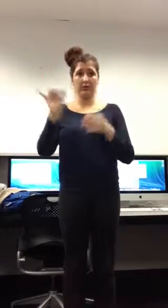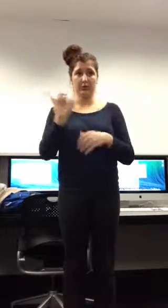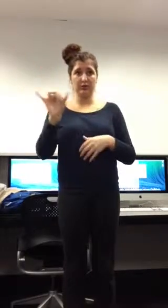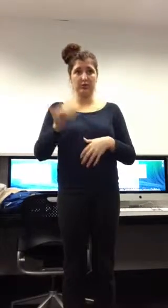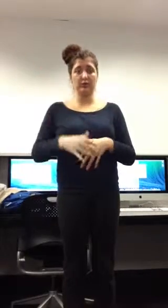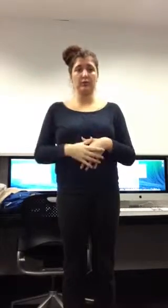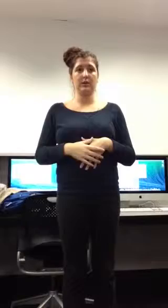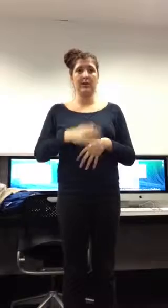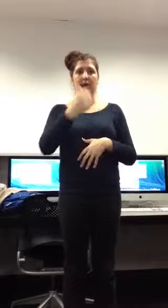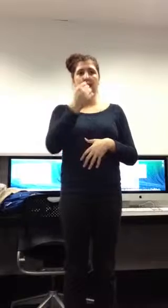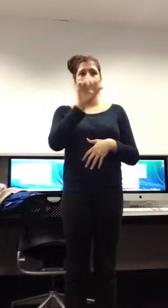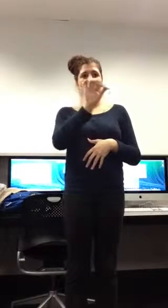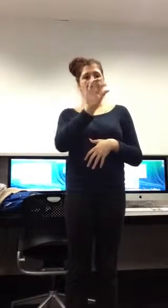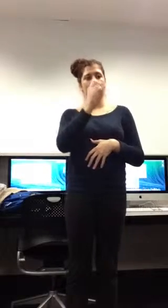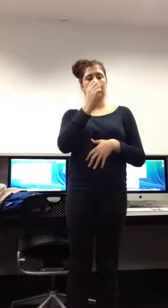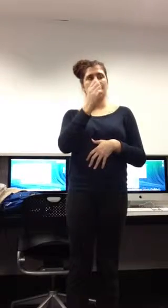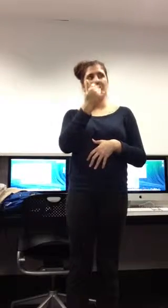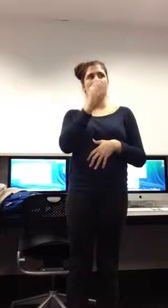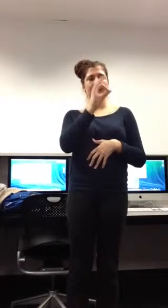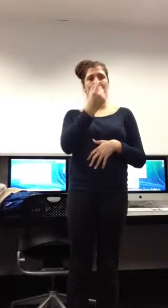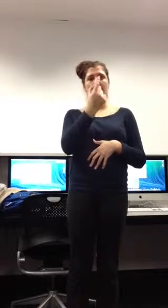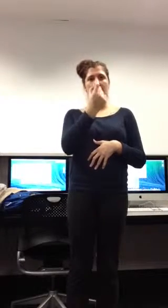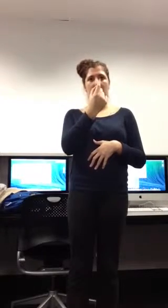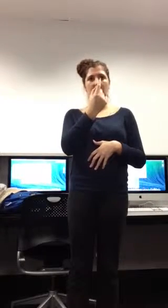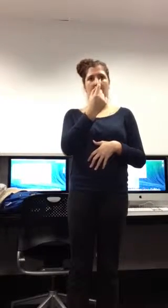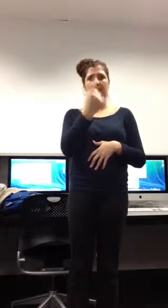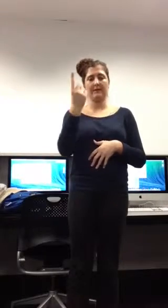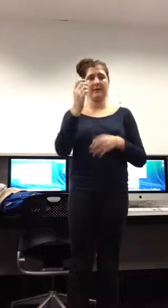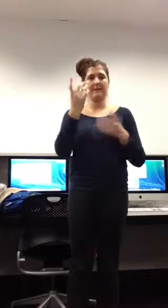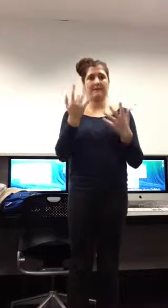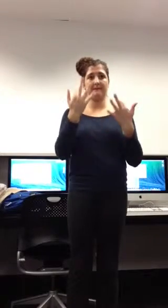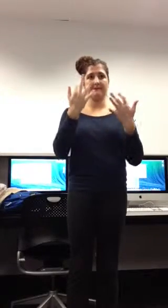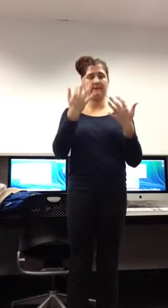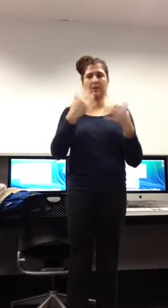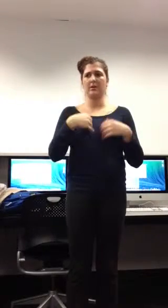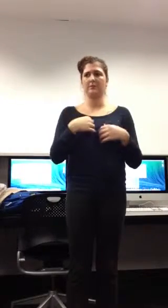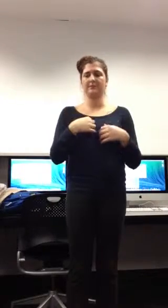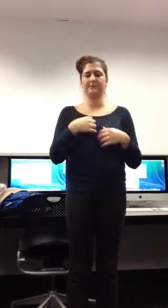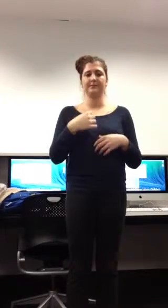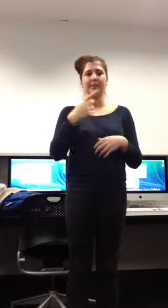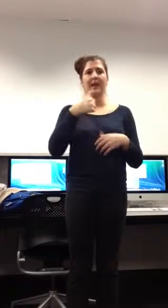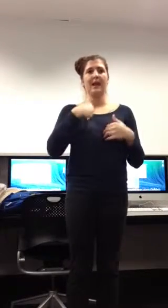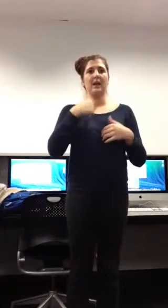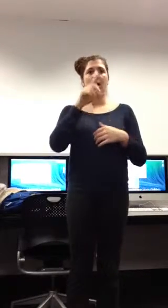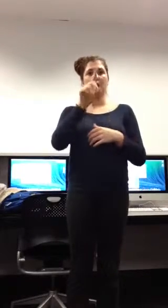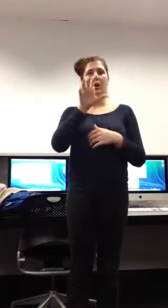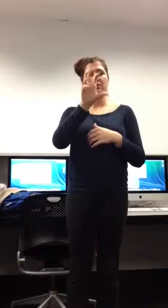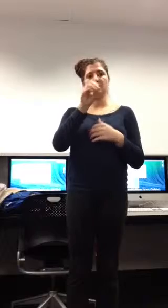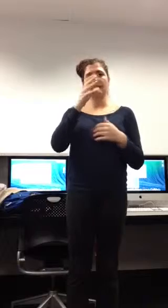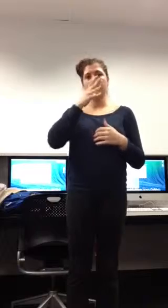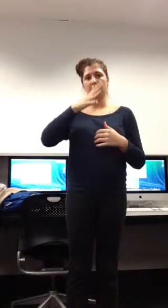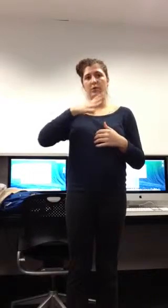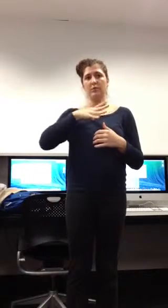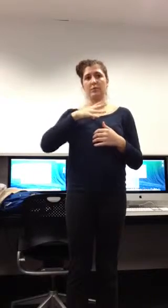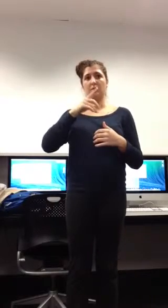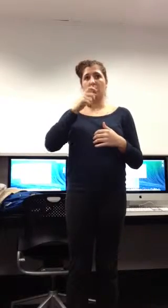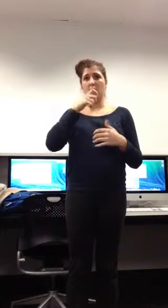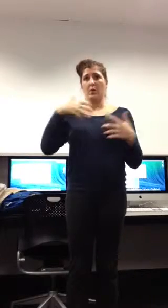1911 ended up with 150 women jumping to their deaths because